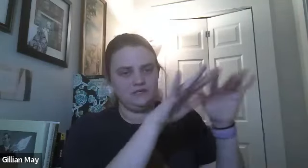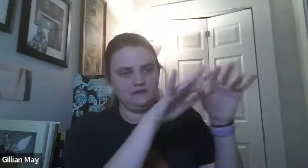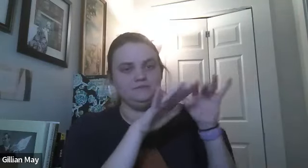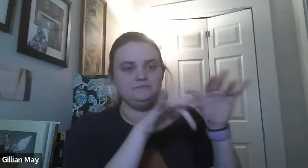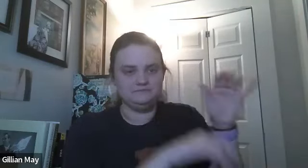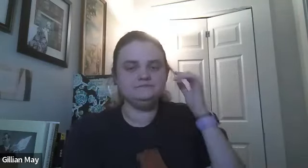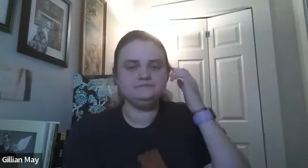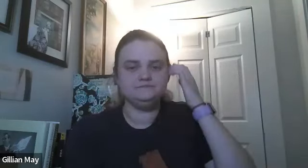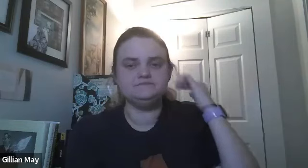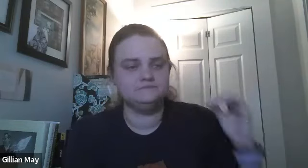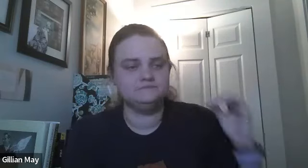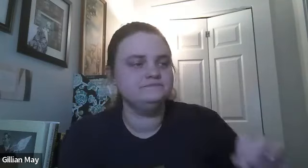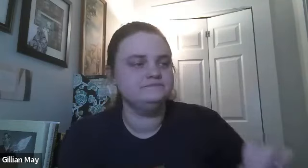Friendly.